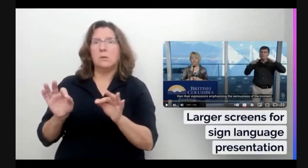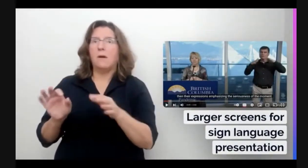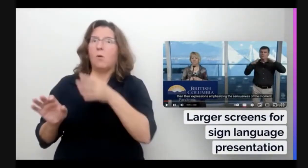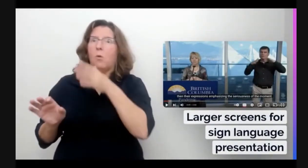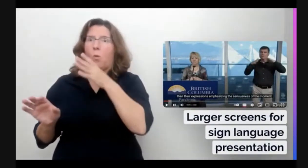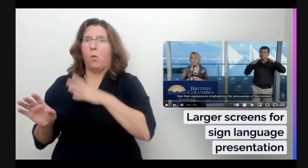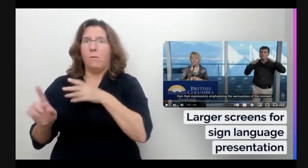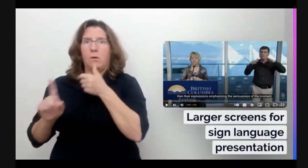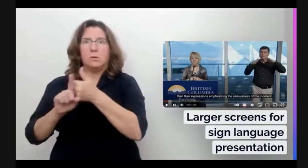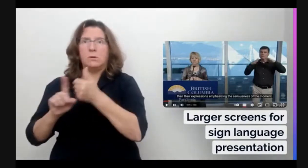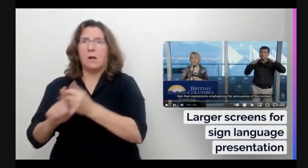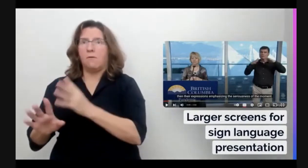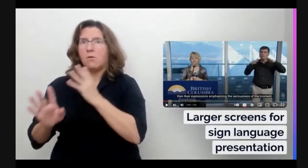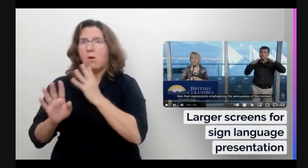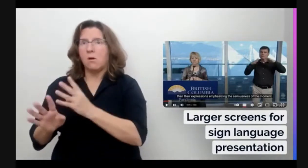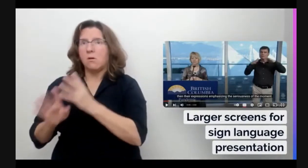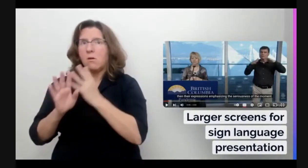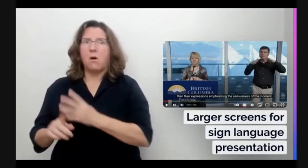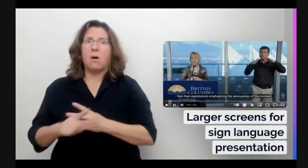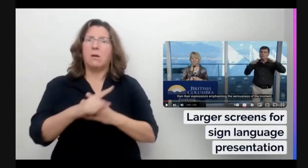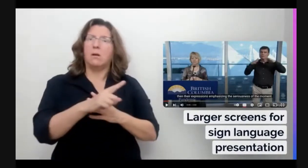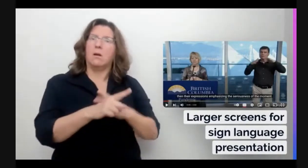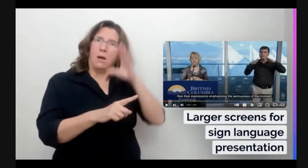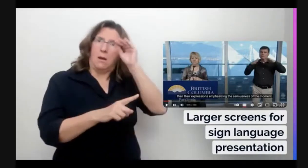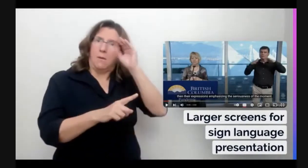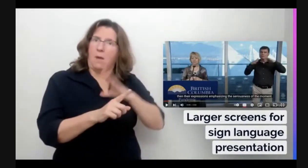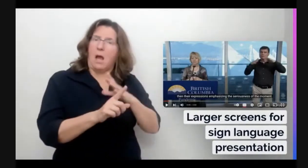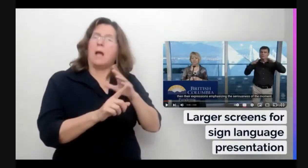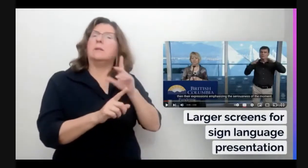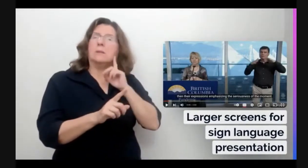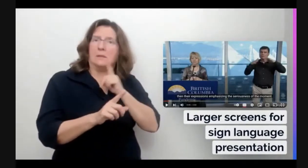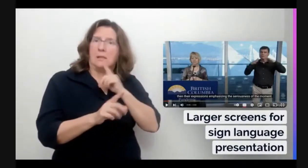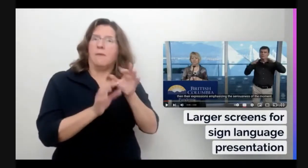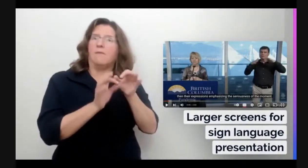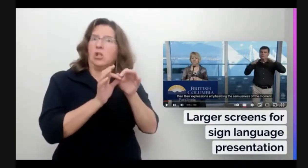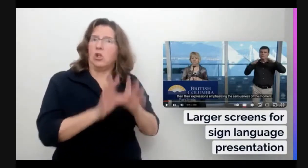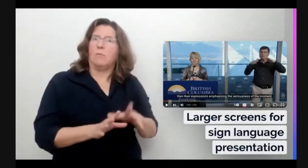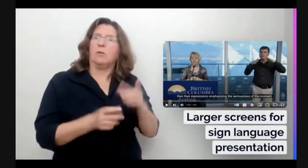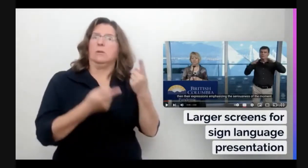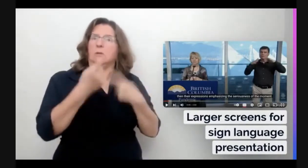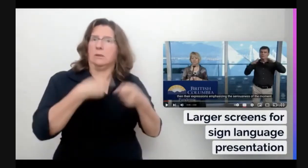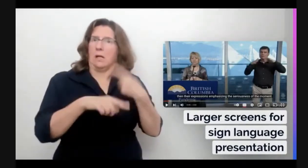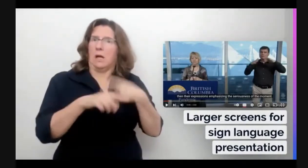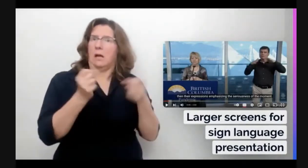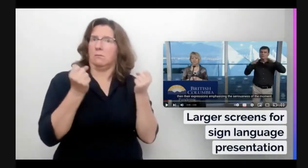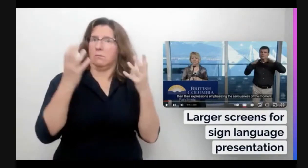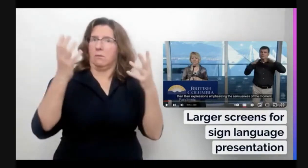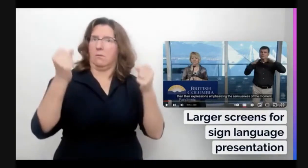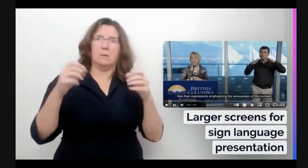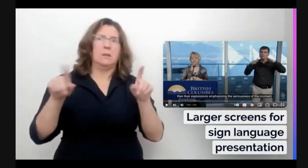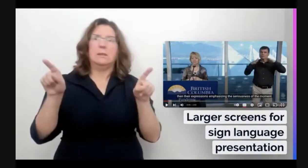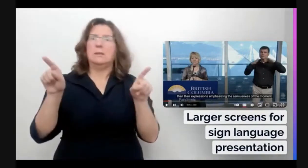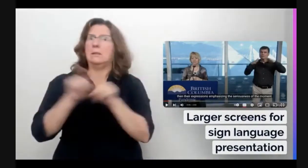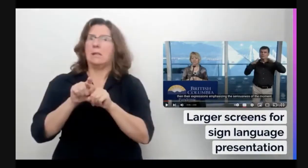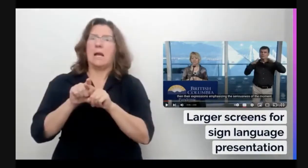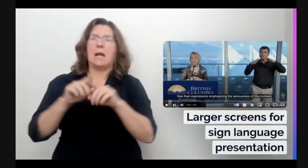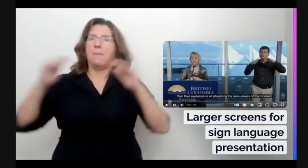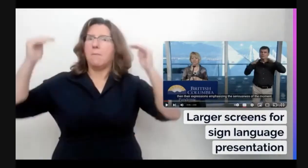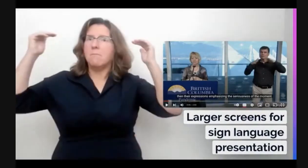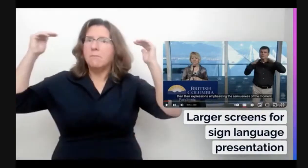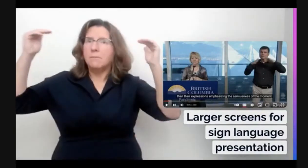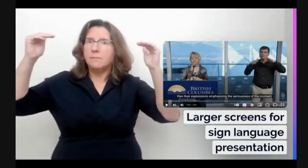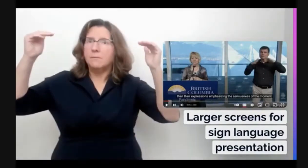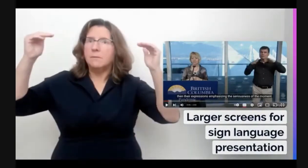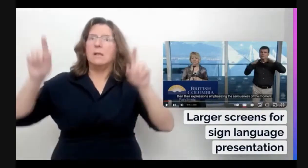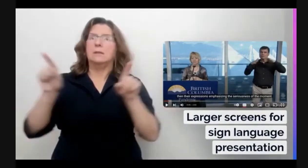occupies space equal to the hearing presenter. This shows a shift toward more equitable access. Same